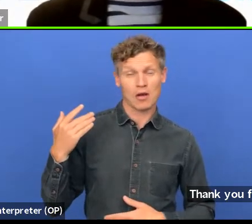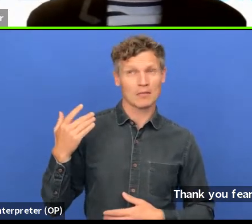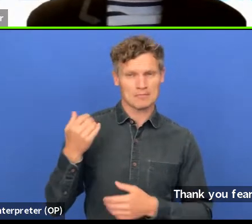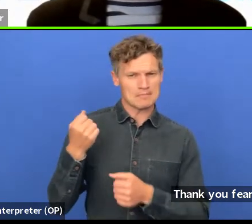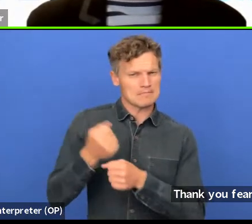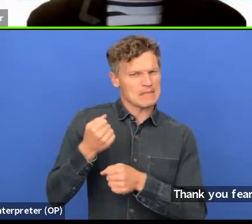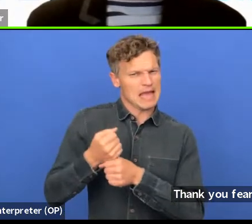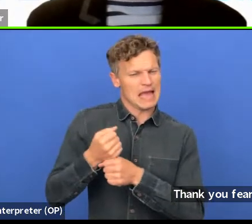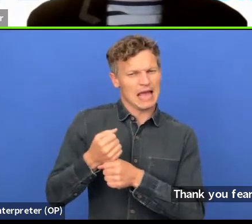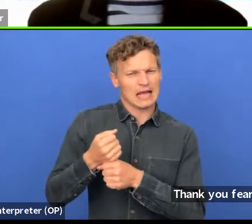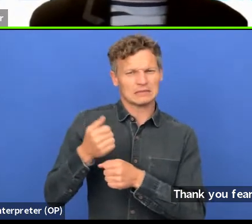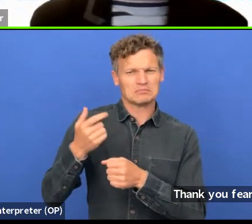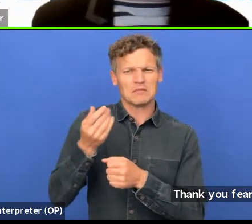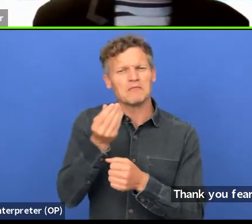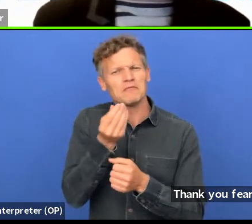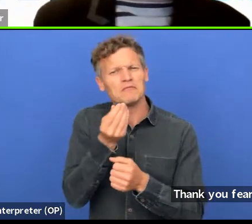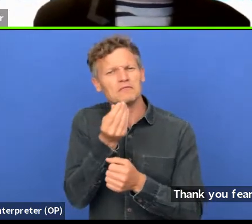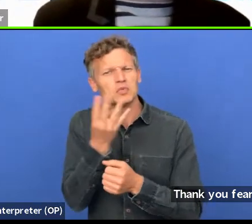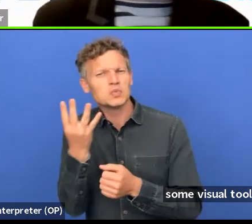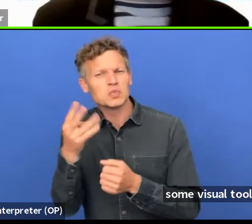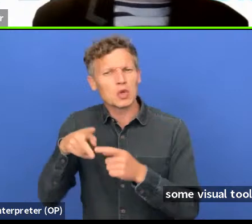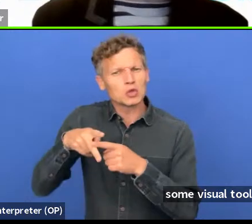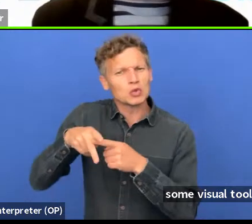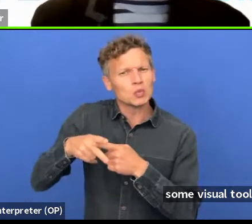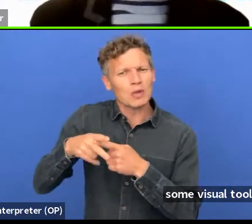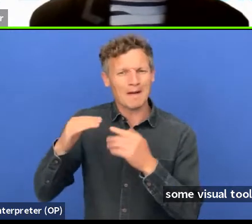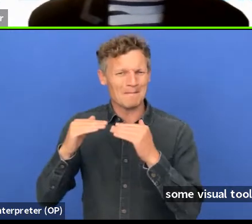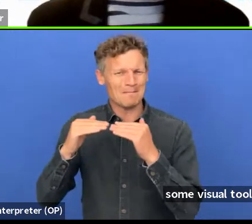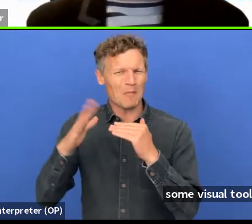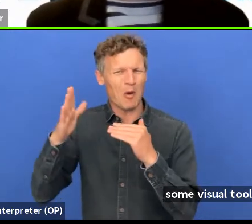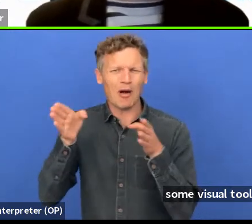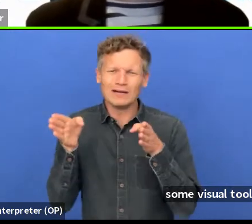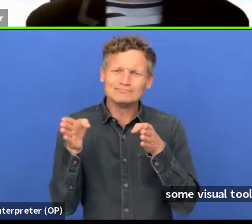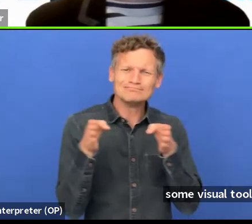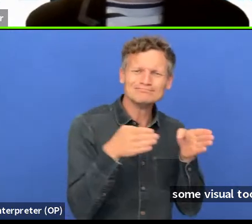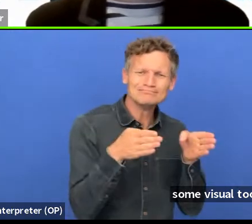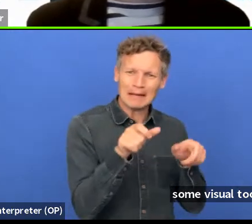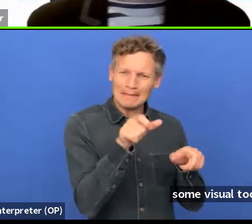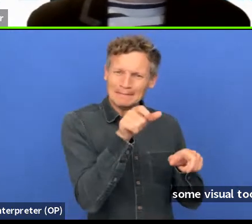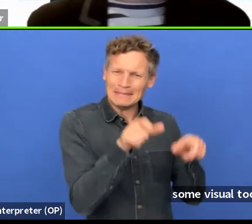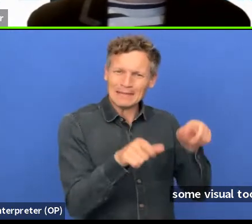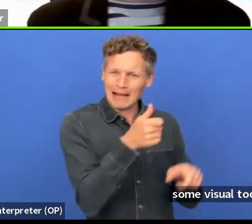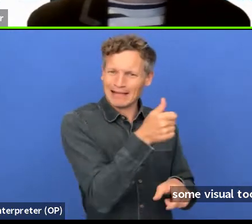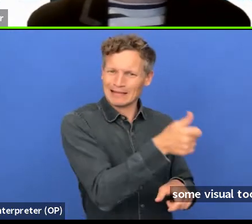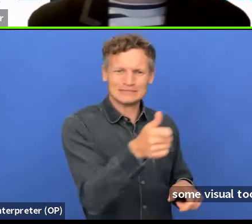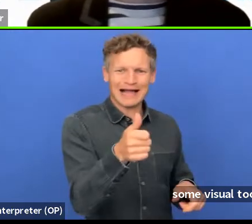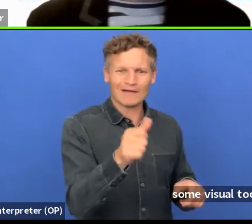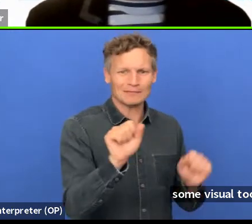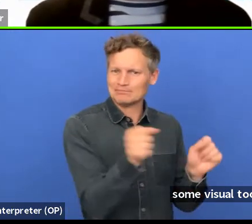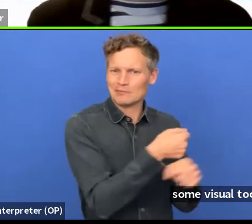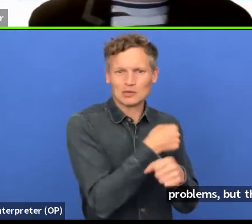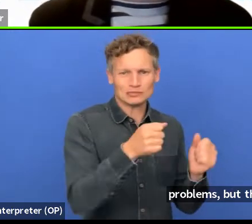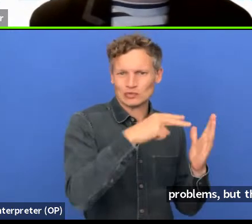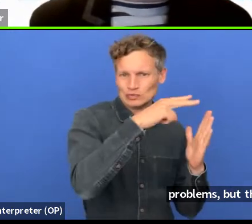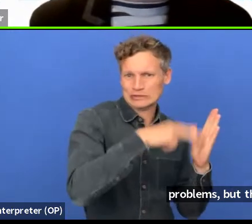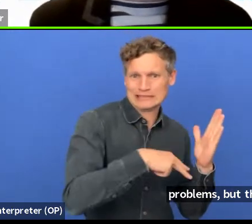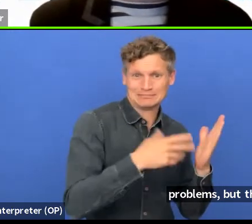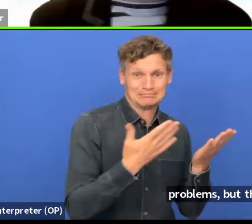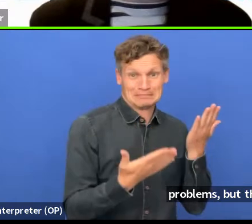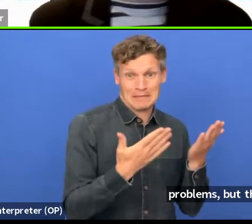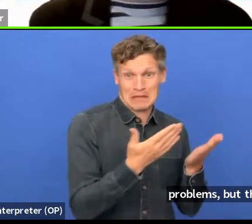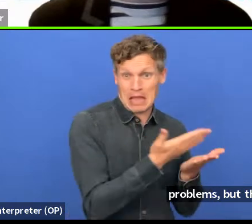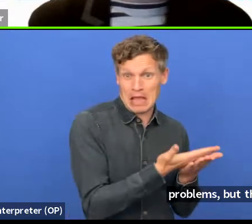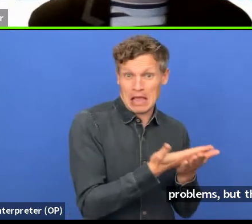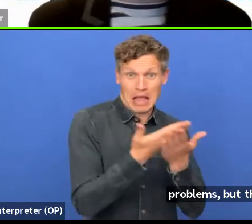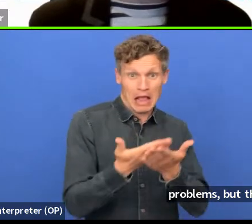tools, more so to help those with illiteracy problems, but they potentially could be something that could be useful. But Casper,